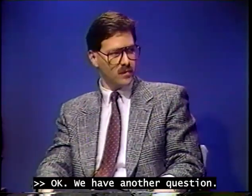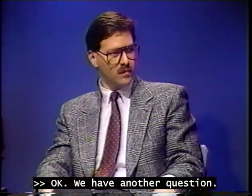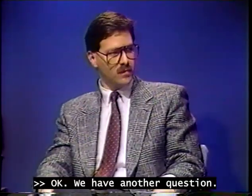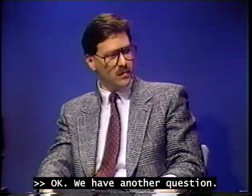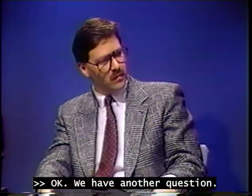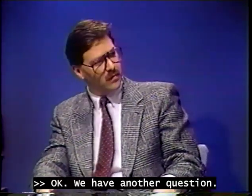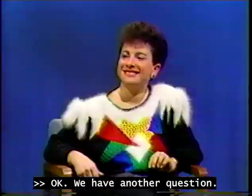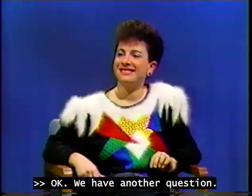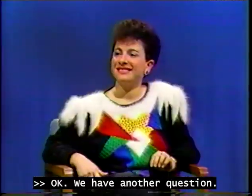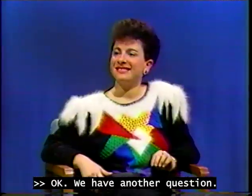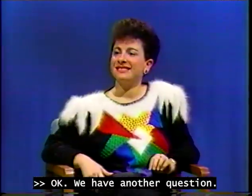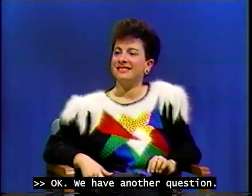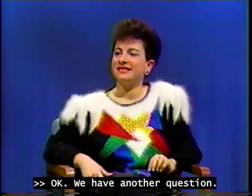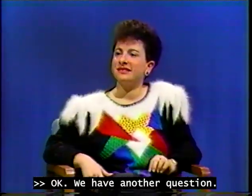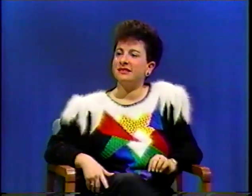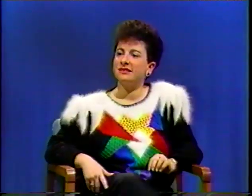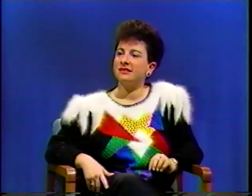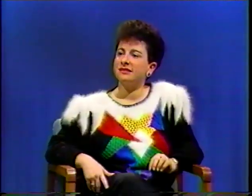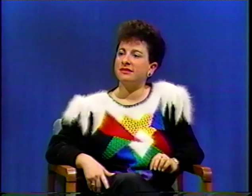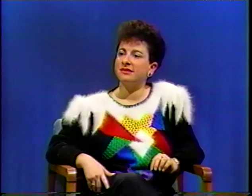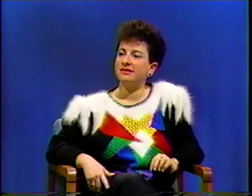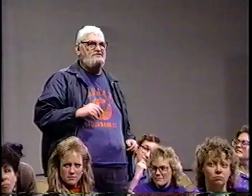Okay, we have another question.